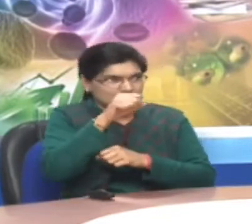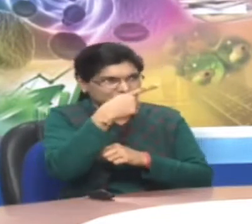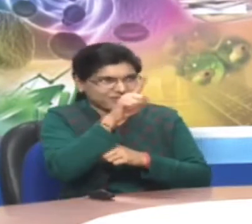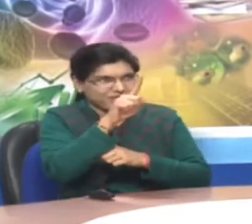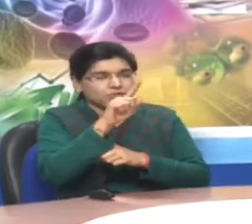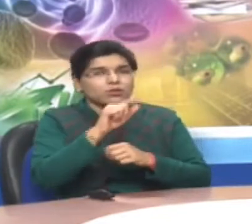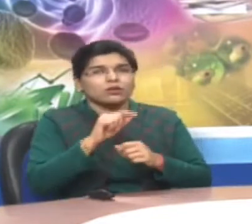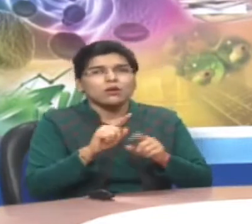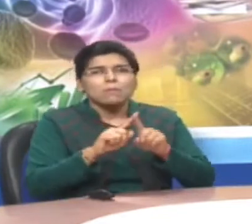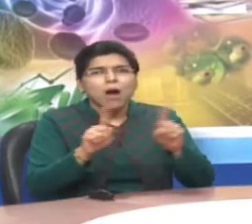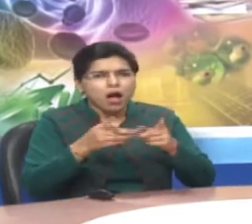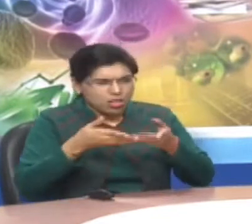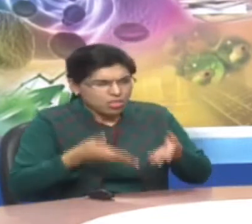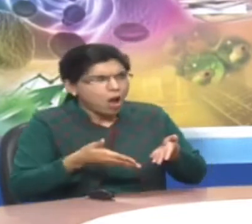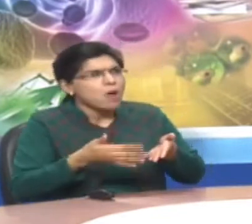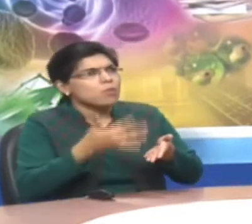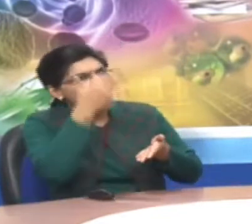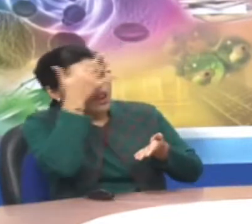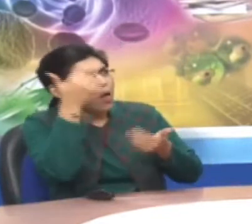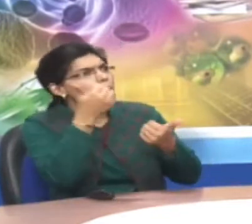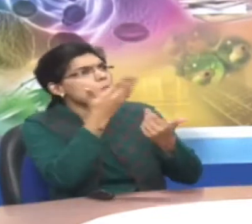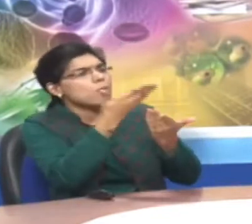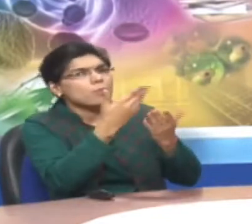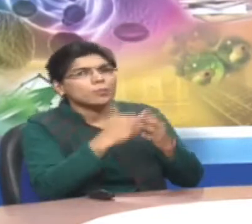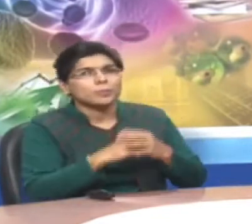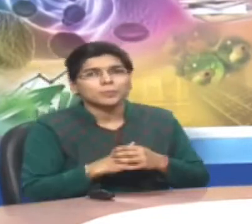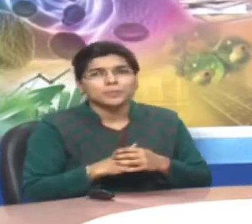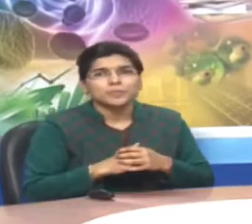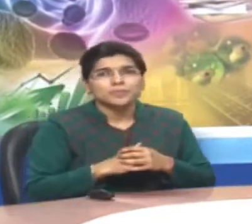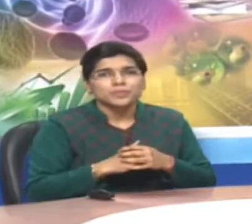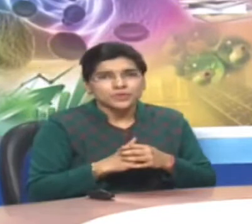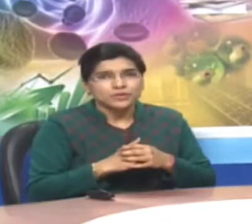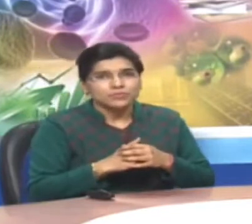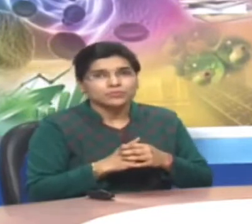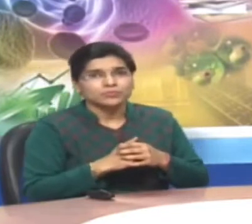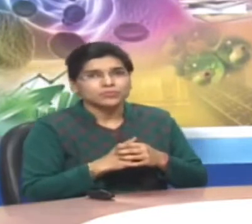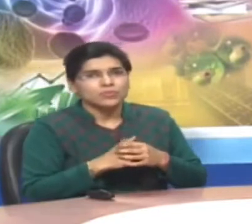what is your particular line of crime?